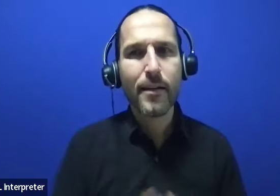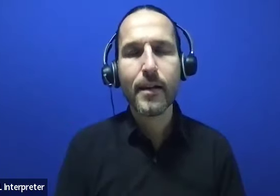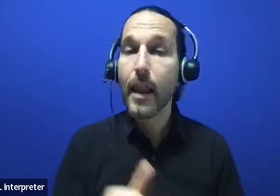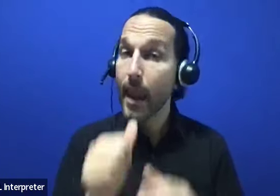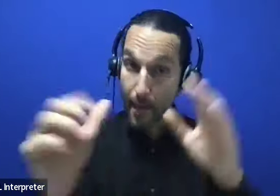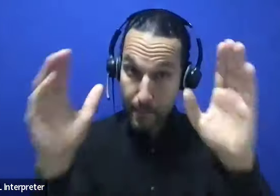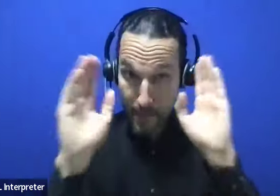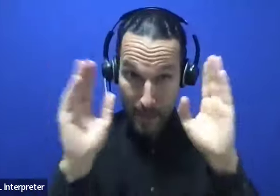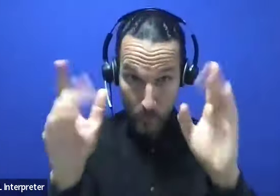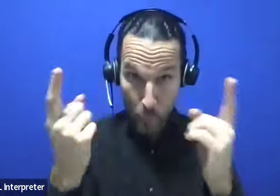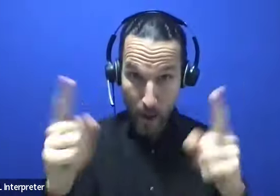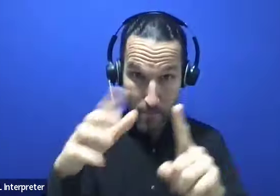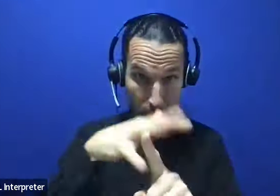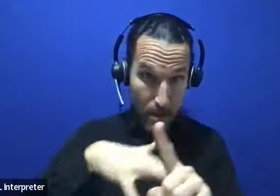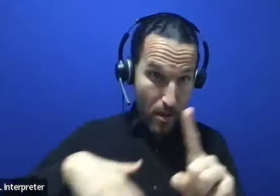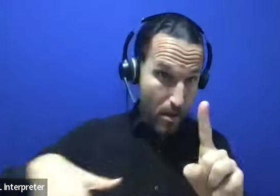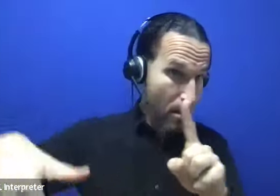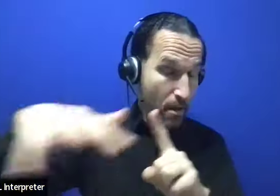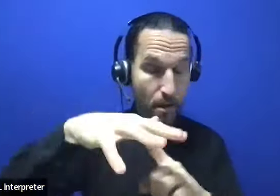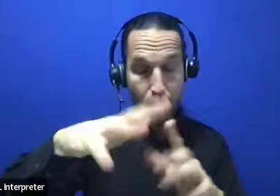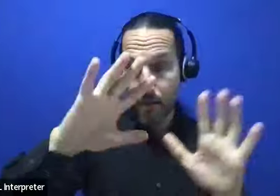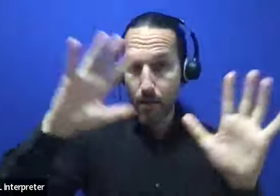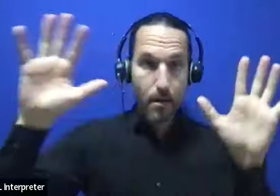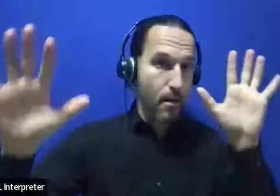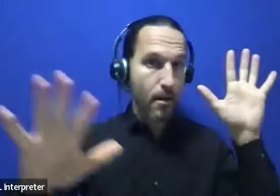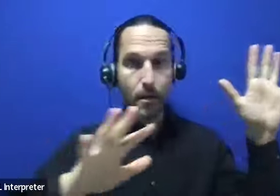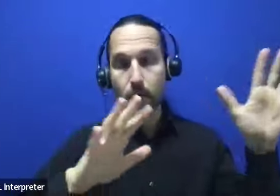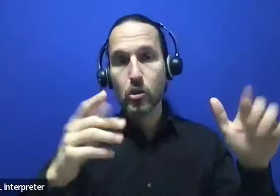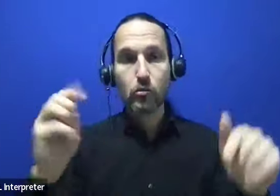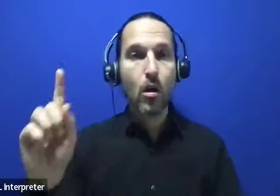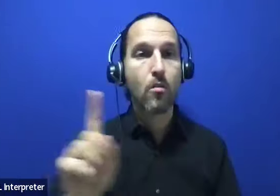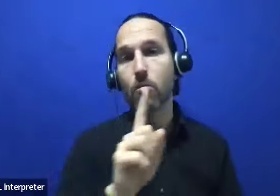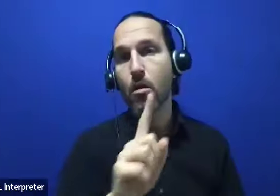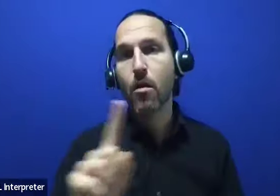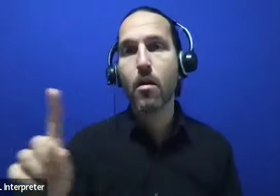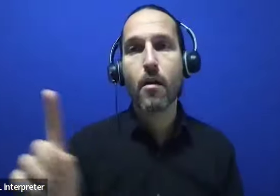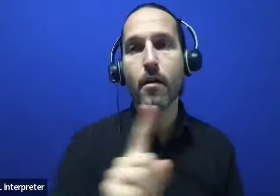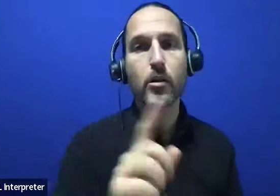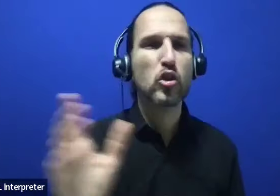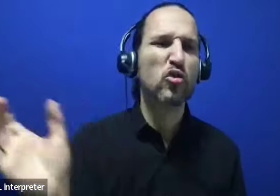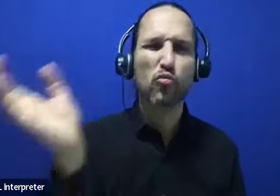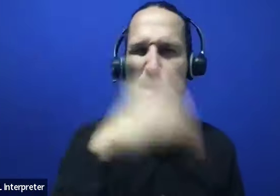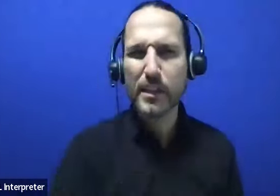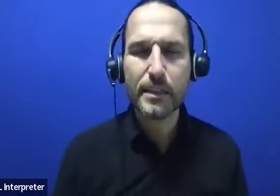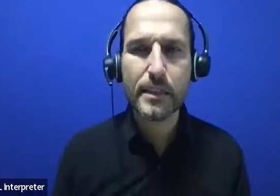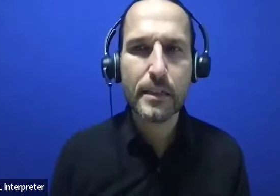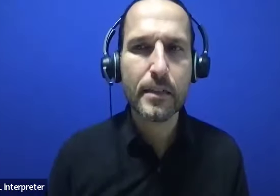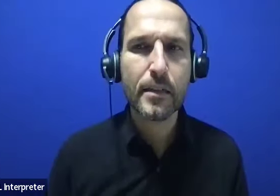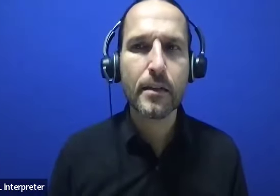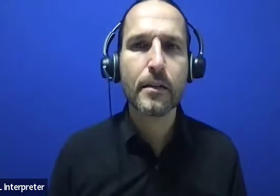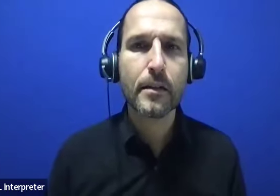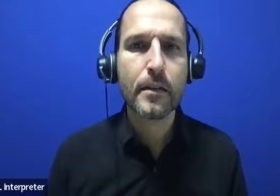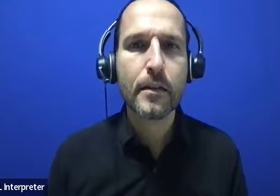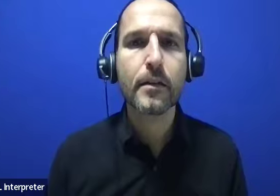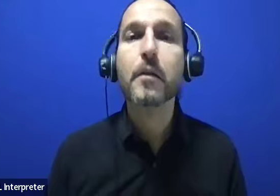tuned into what's taking place. They seem to be in their own world, and sometimes they're just moving around in really odd kinds of ways. Must have something wrong